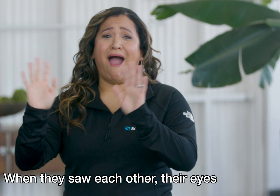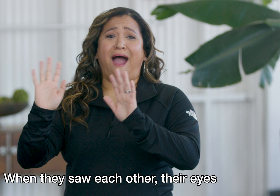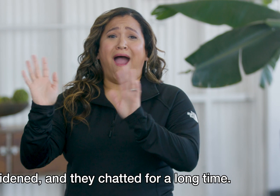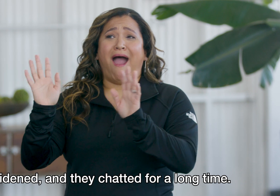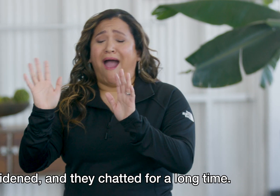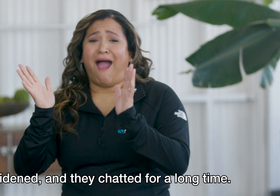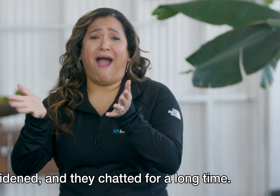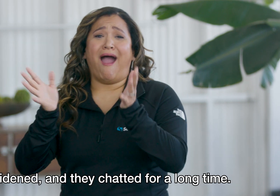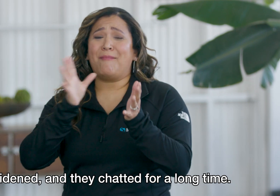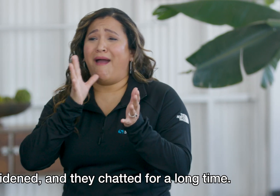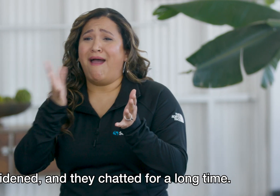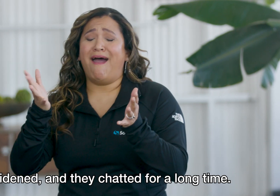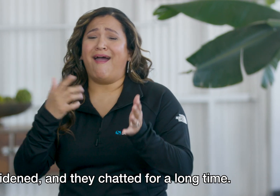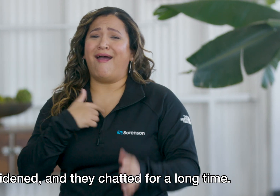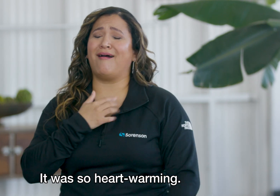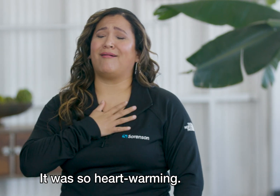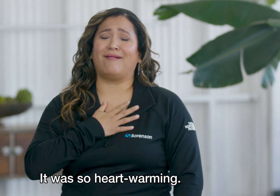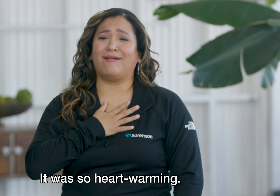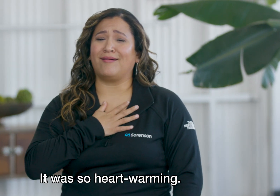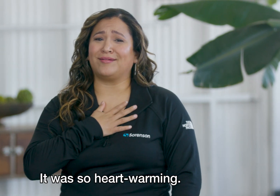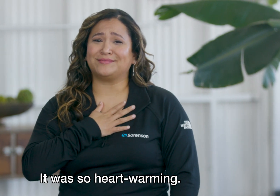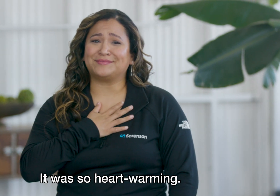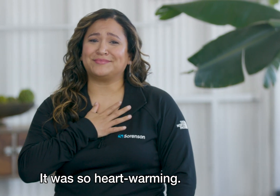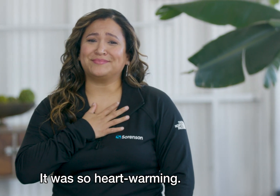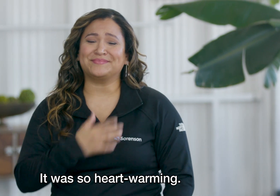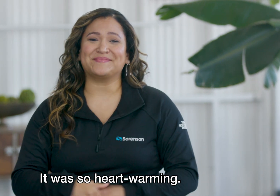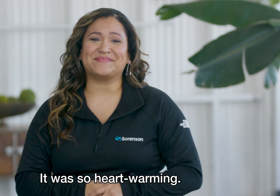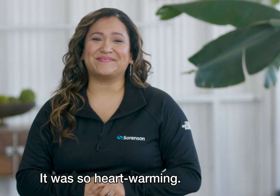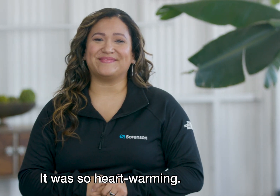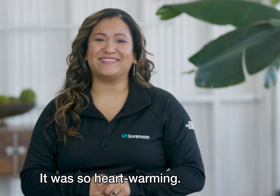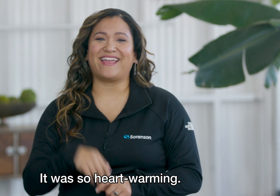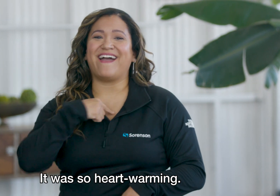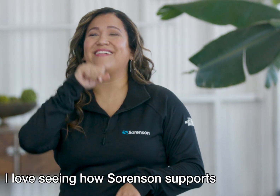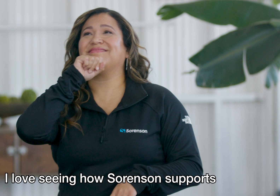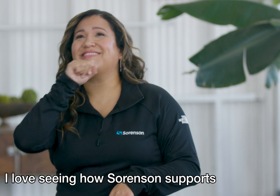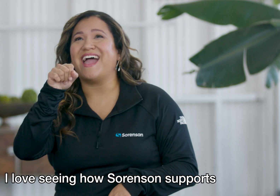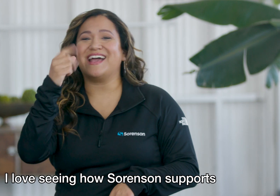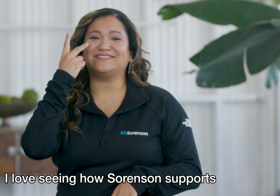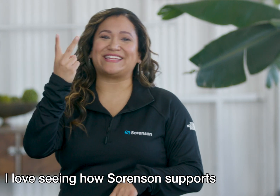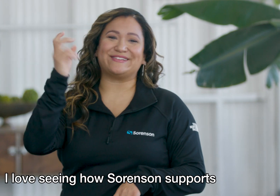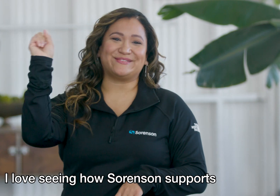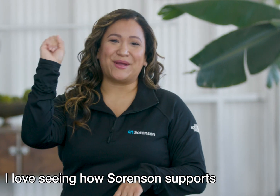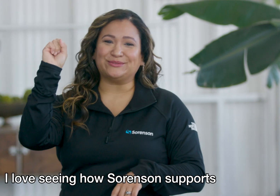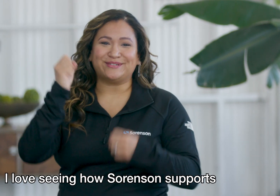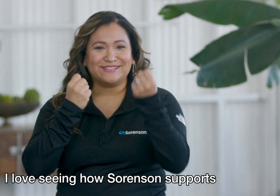other, their eyes widened, and they chatted for a long time. It was so heartwarming. I love seeing how Sorenson supports